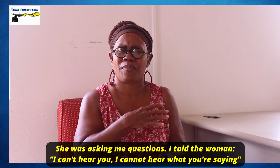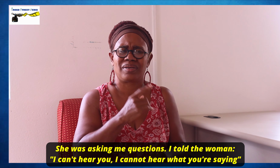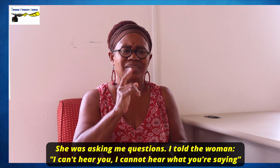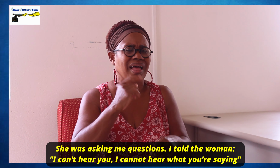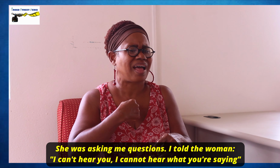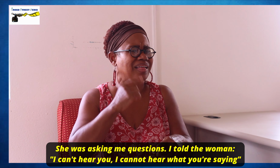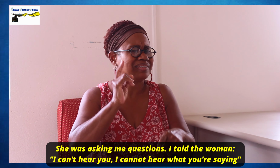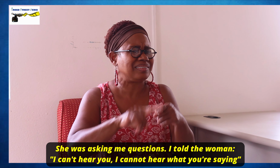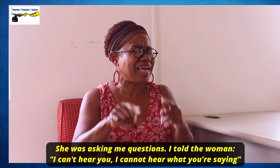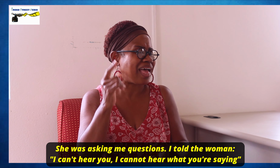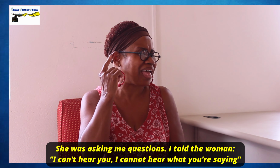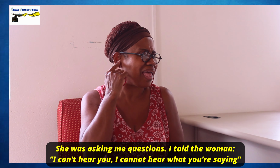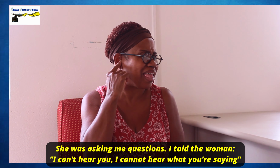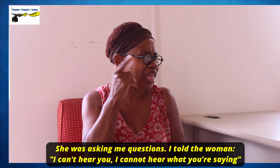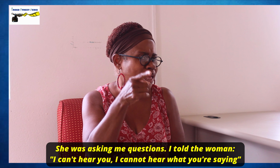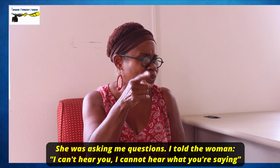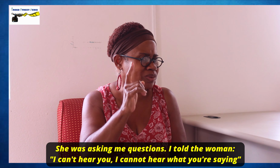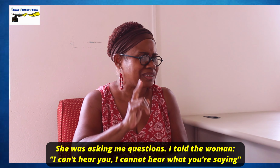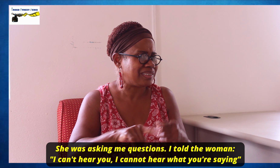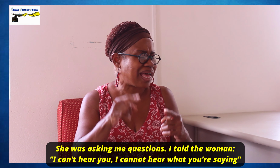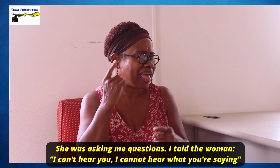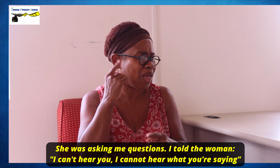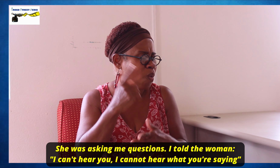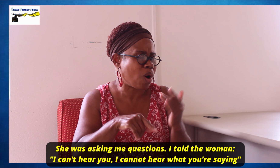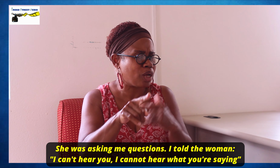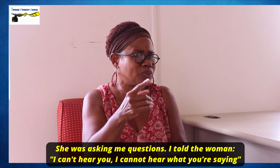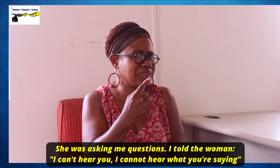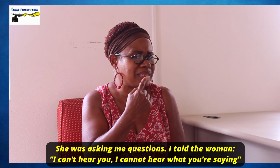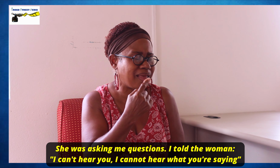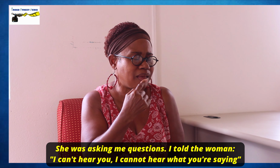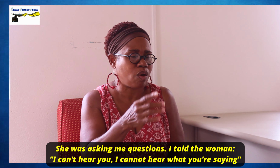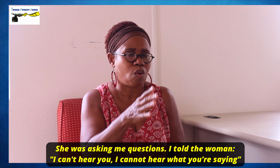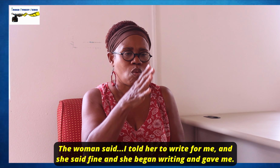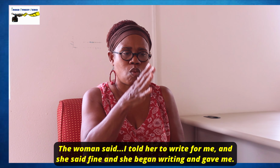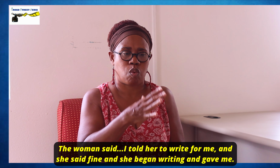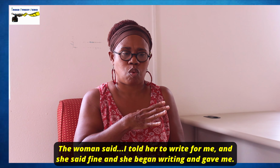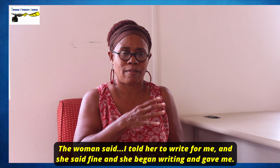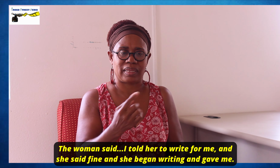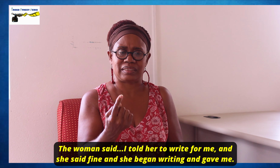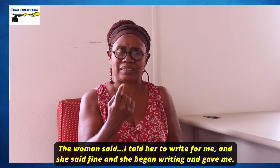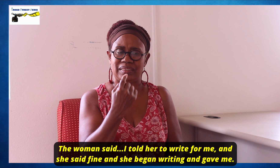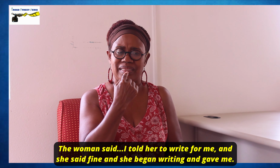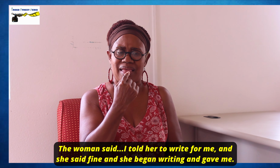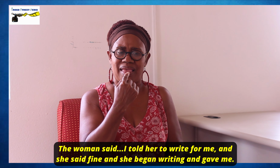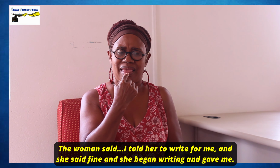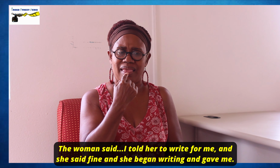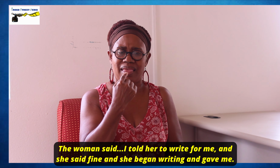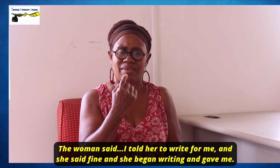the woman, I can't hear you. I cannot hear what you're saying. The woman said,